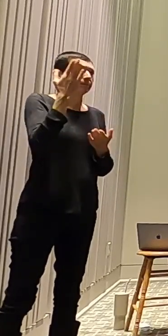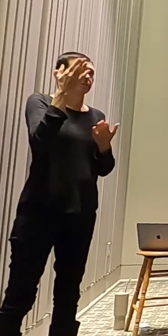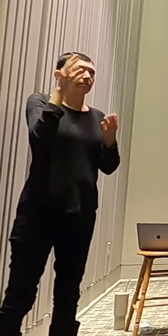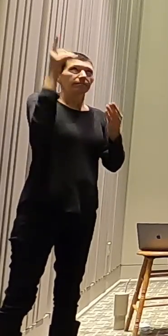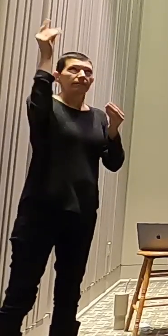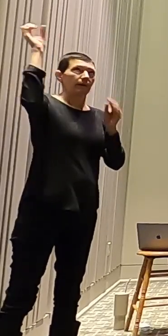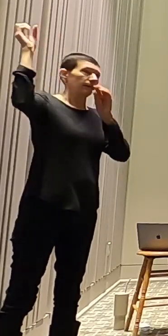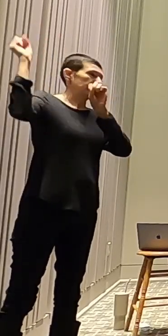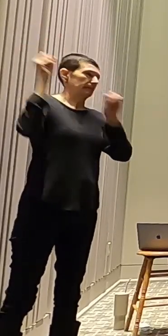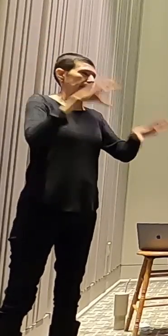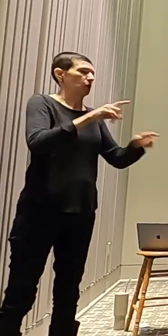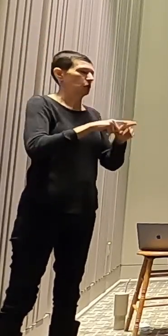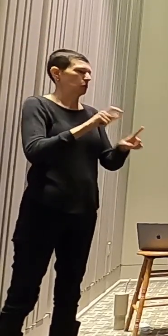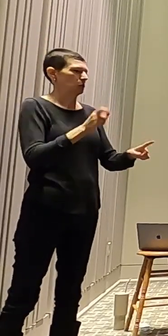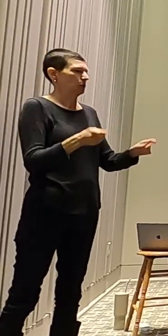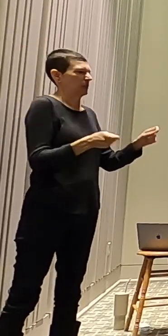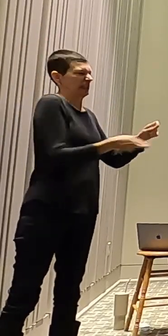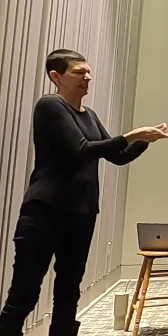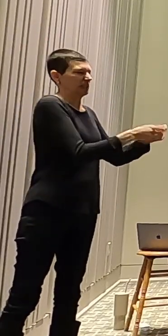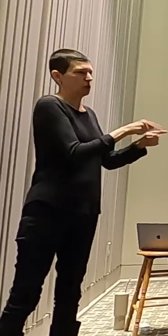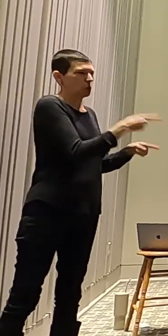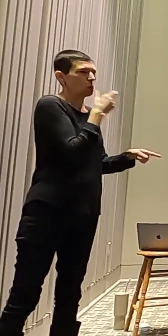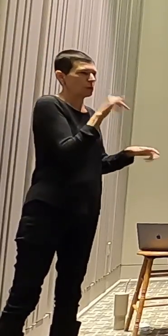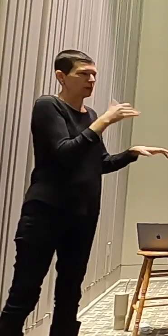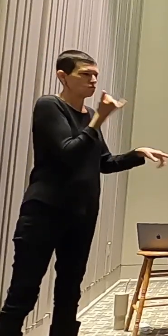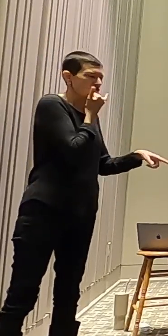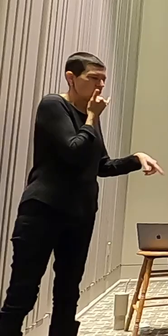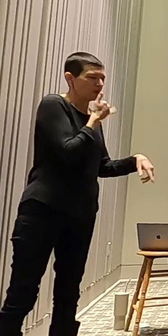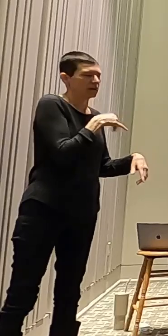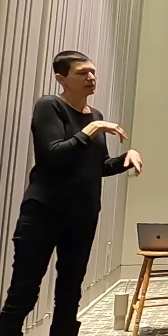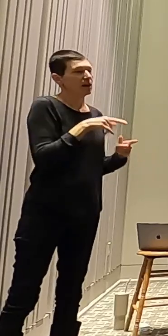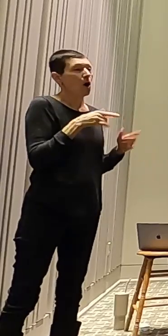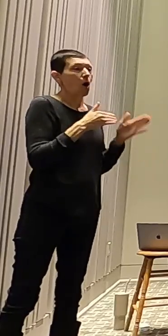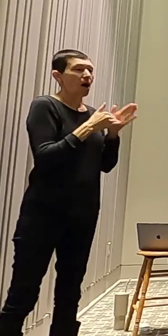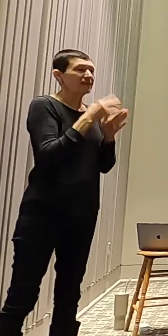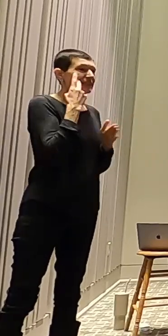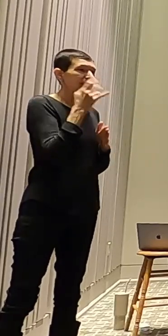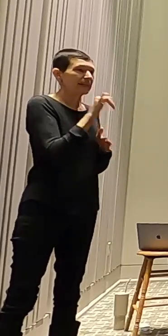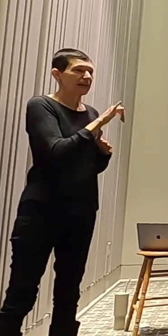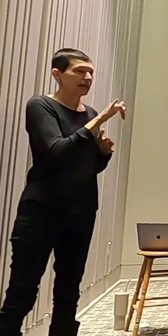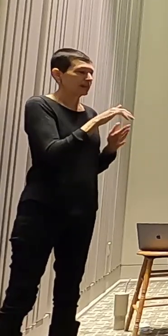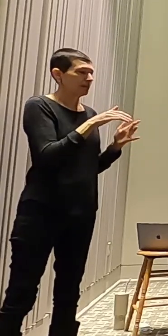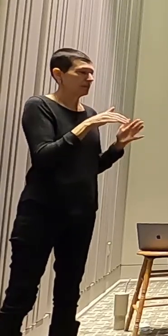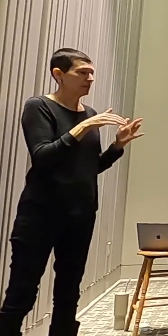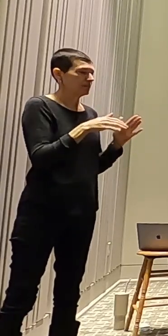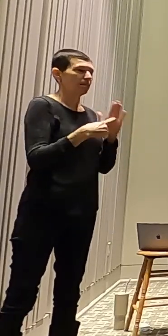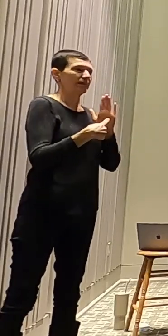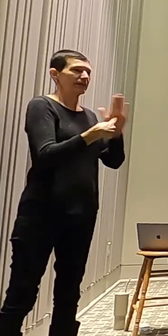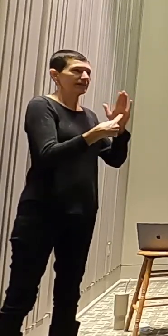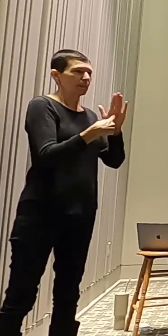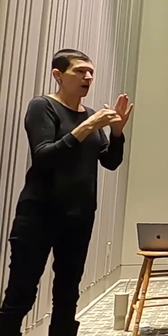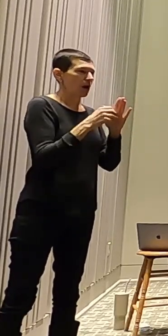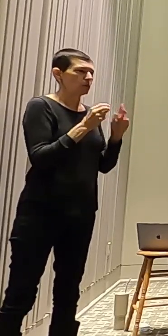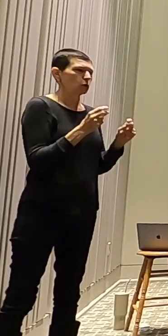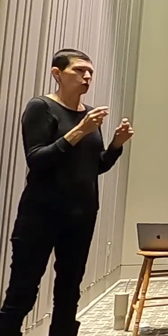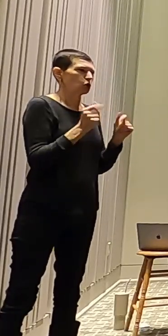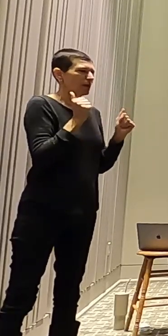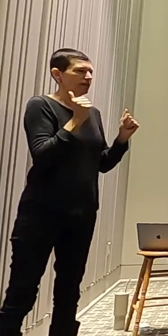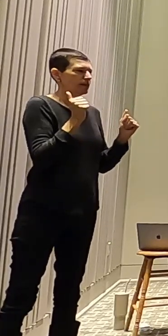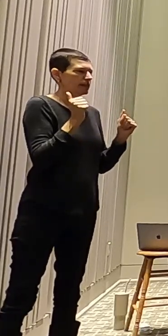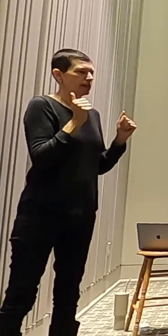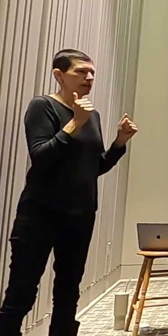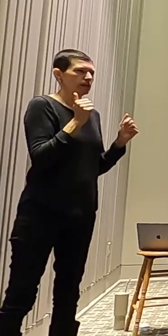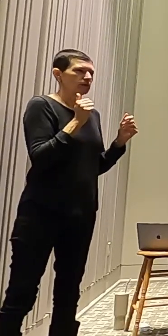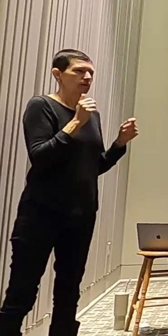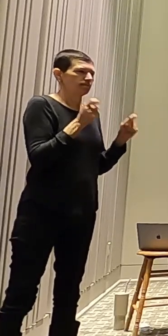to attack a wrongdoer or someone who breaks a taboo. They are often seen as a symbol of swift justice